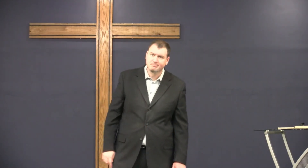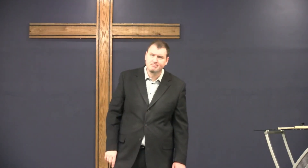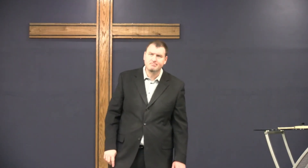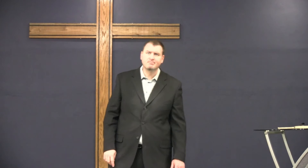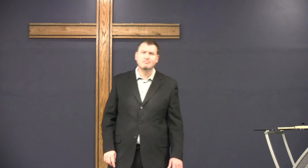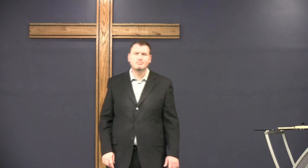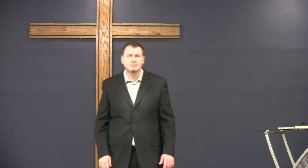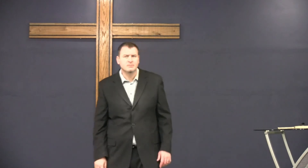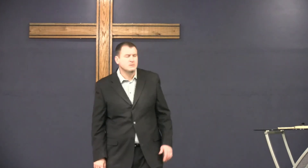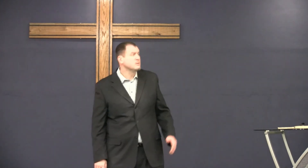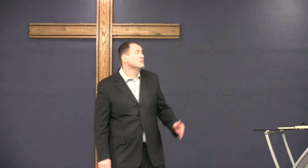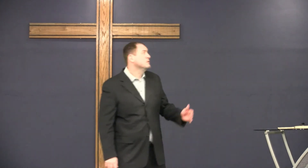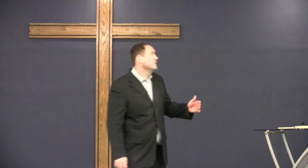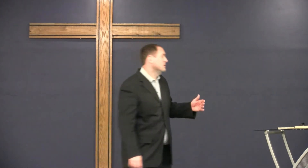Because what they're saying, I am.